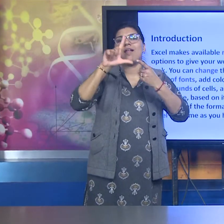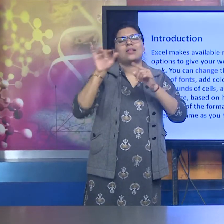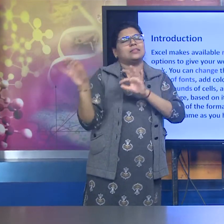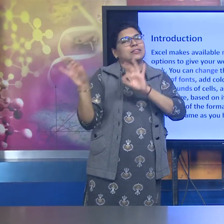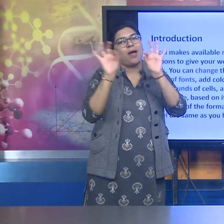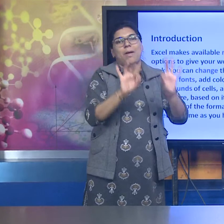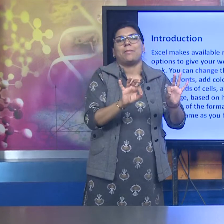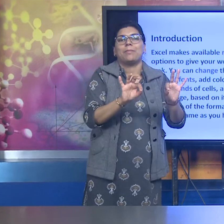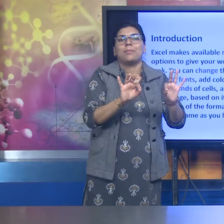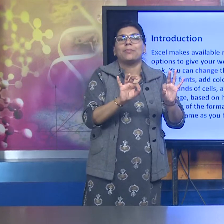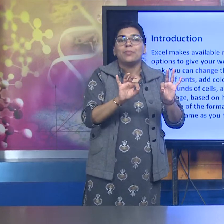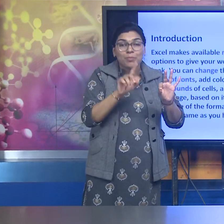some of the